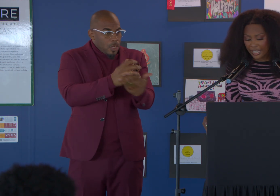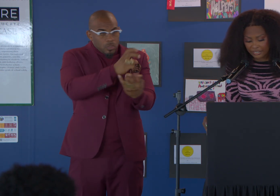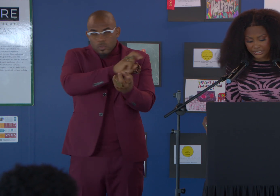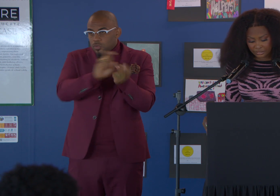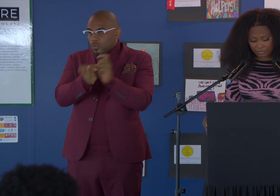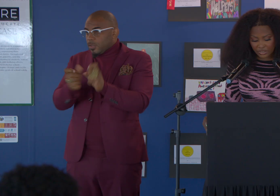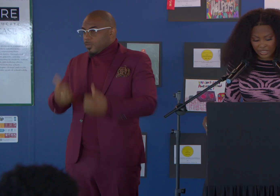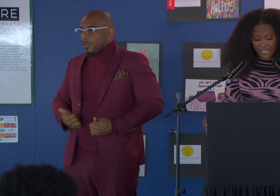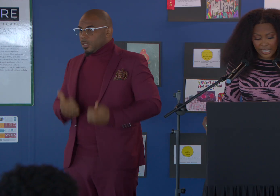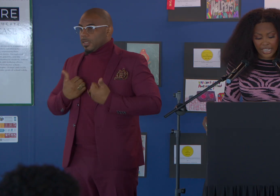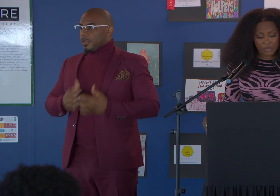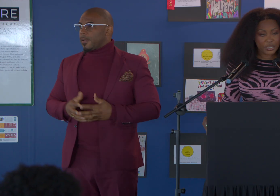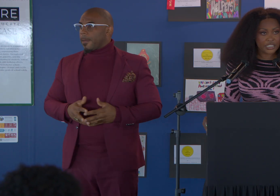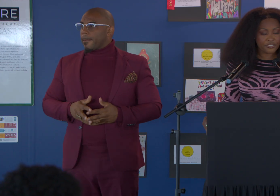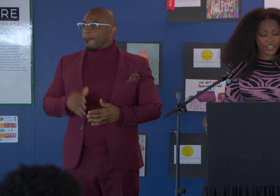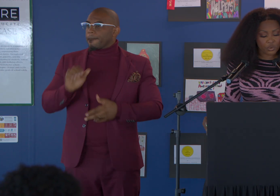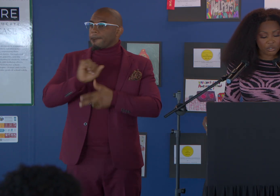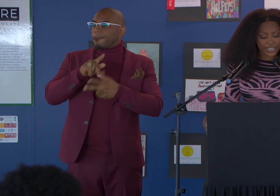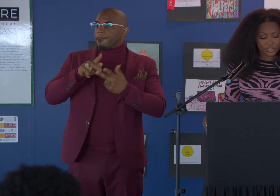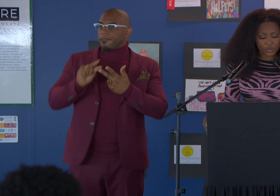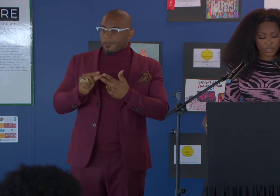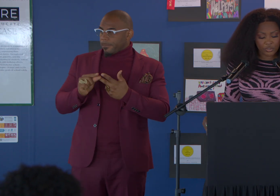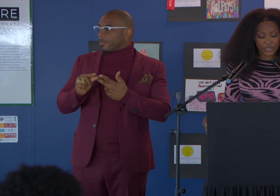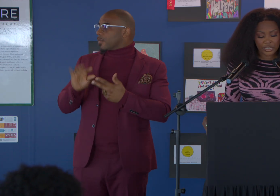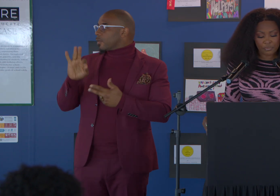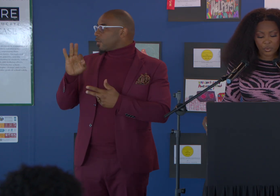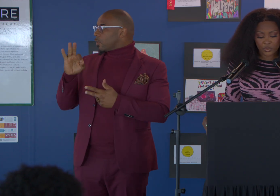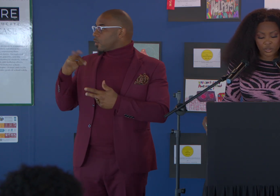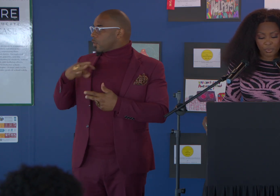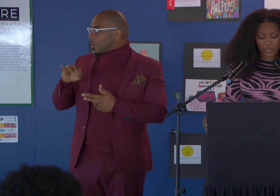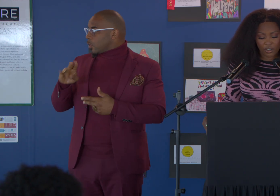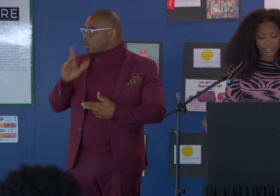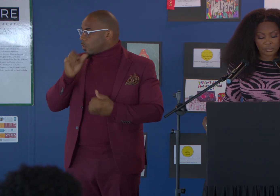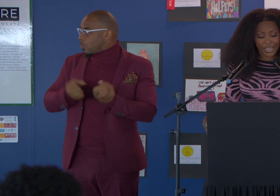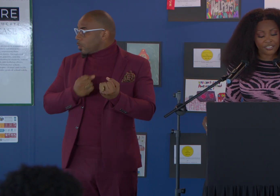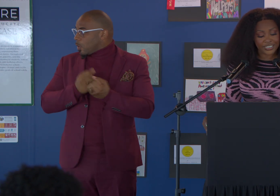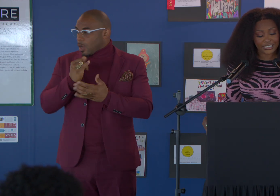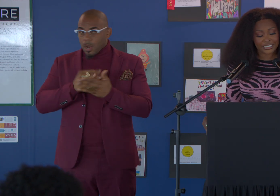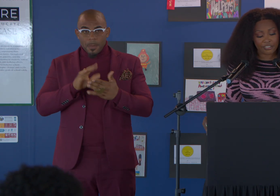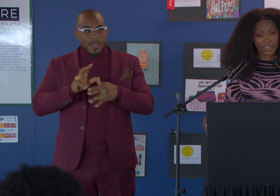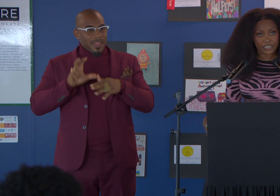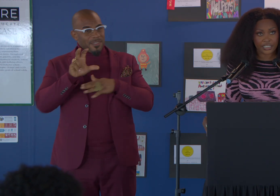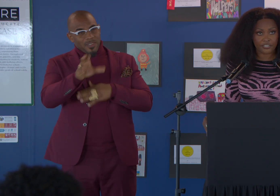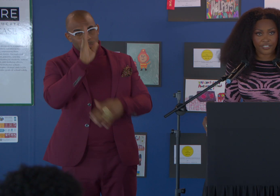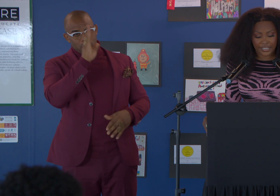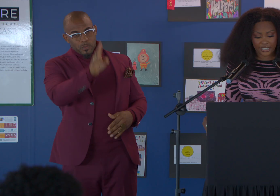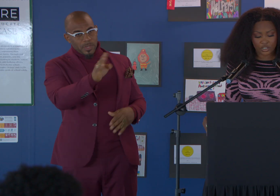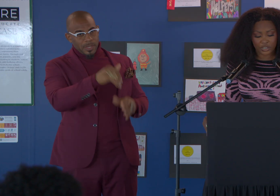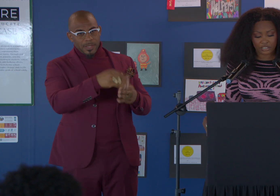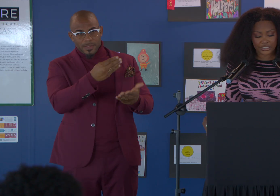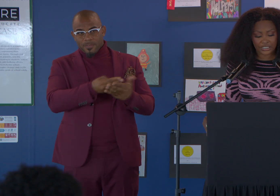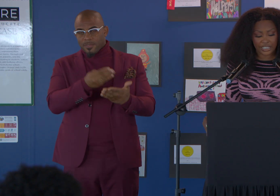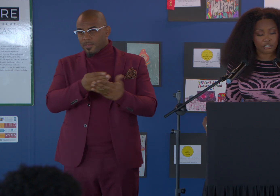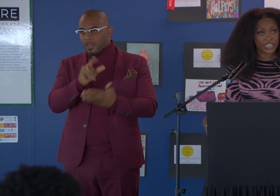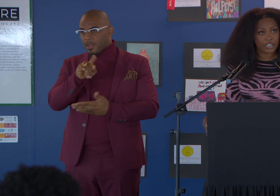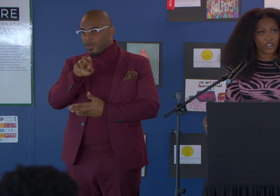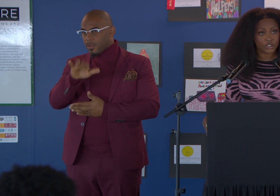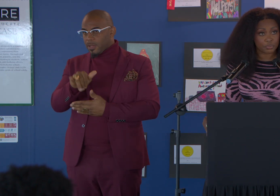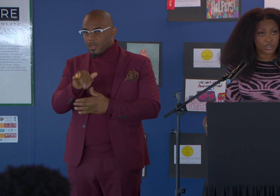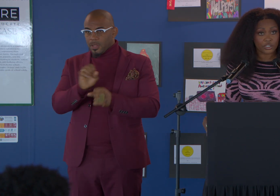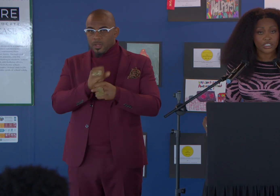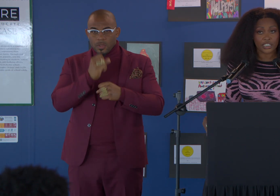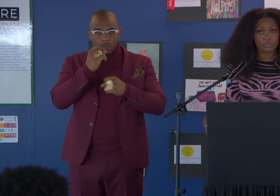transform lives. APG Federal Credit Union, for example, will support artists by investing directly in financial literacy and